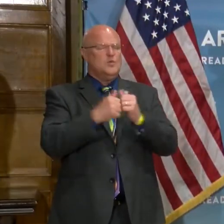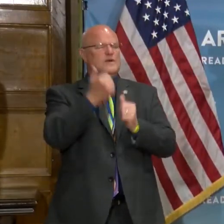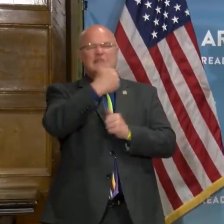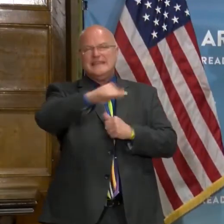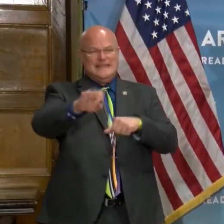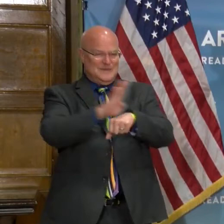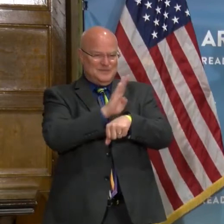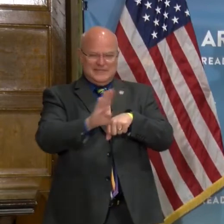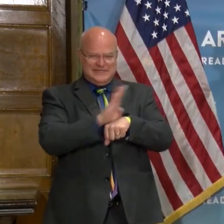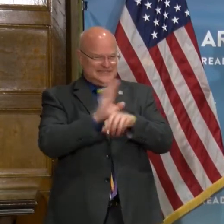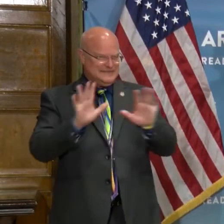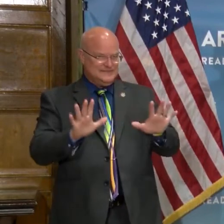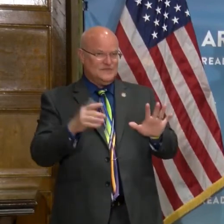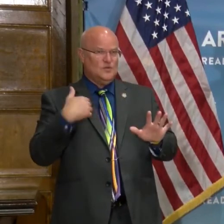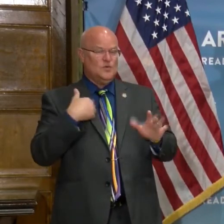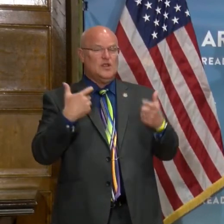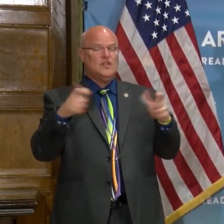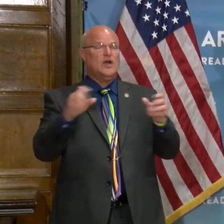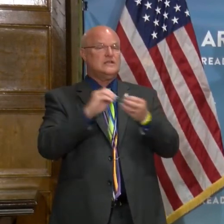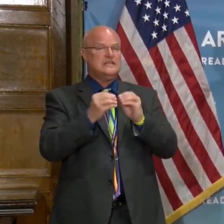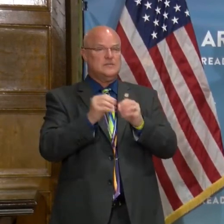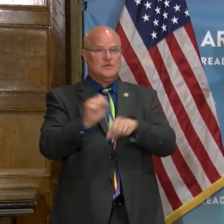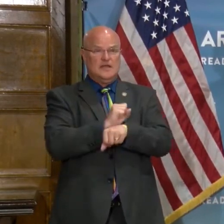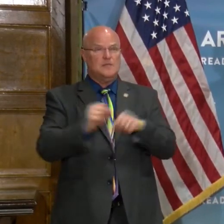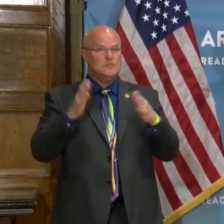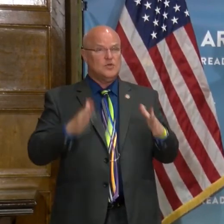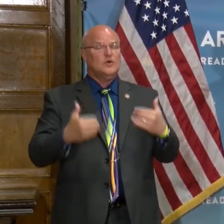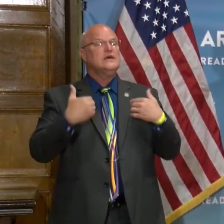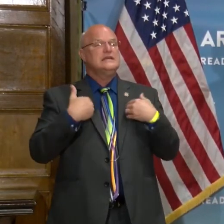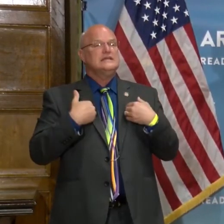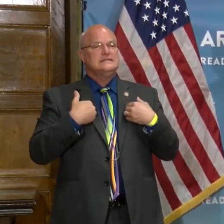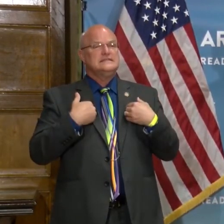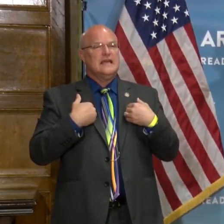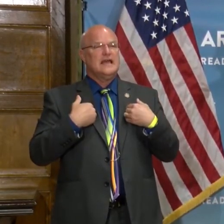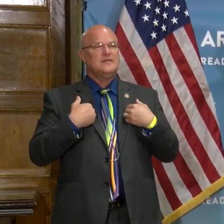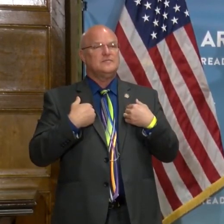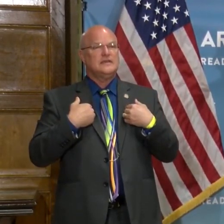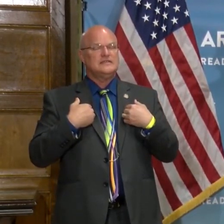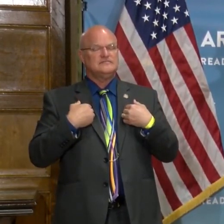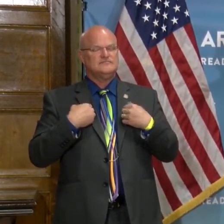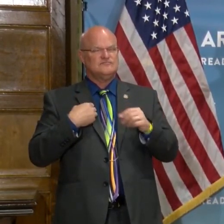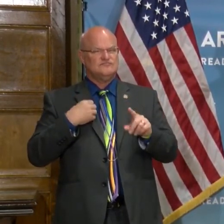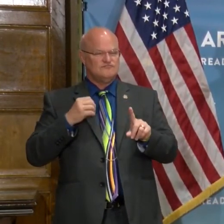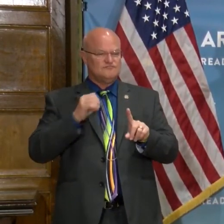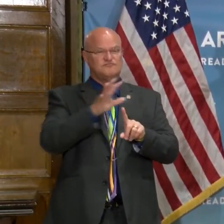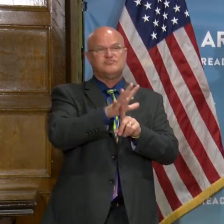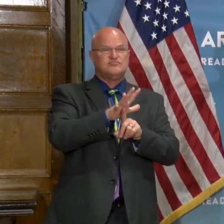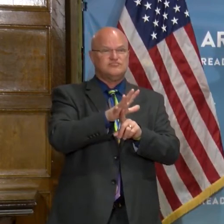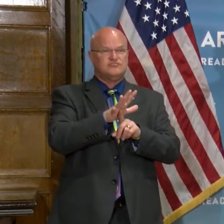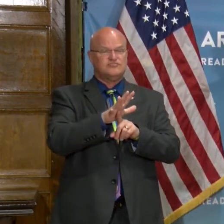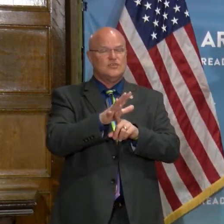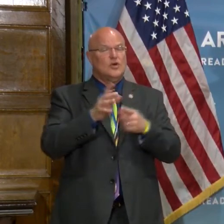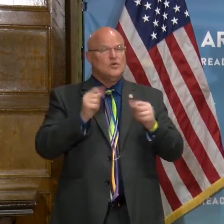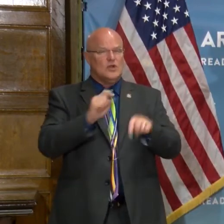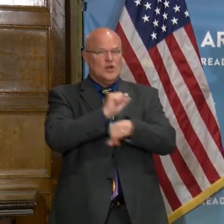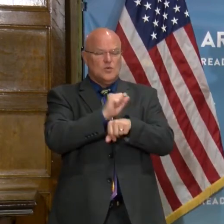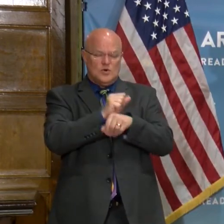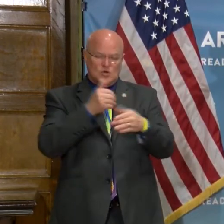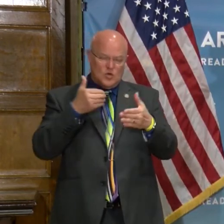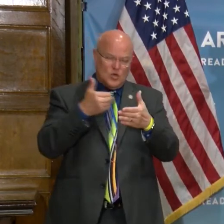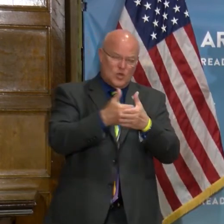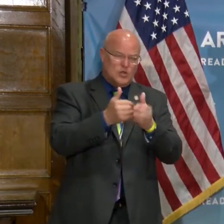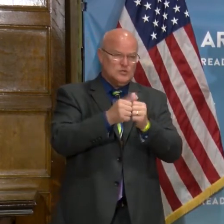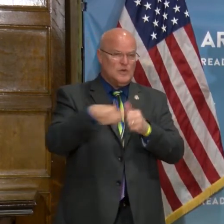any business where a large number of their employees have been infected, we try and work closely with